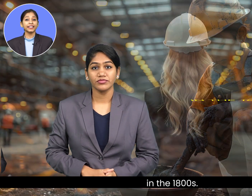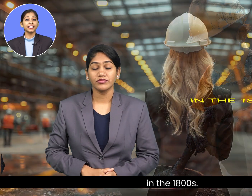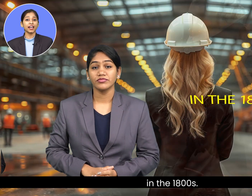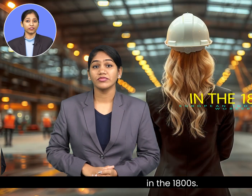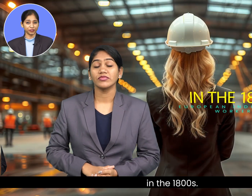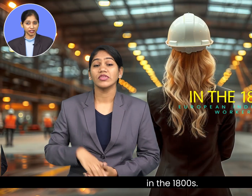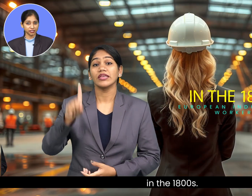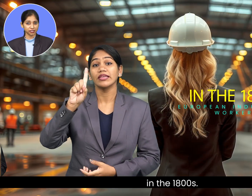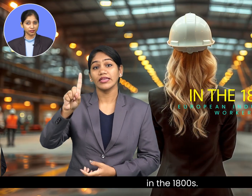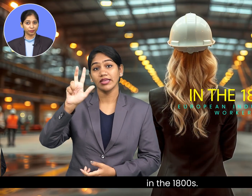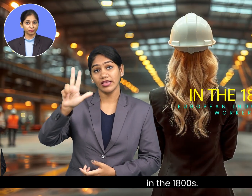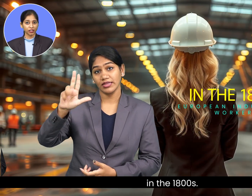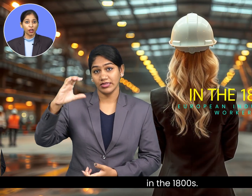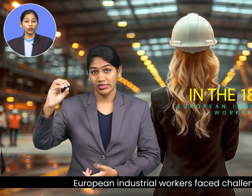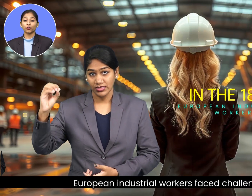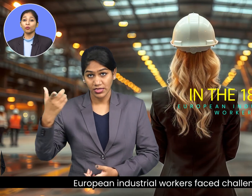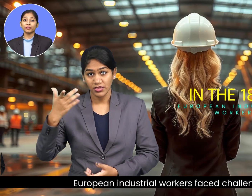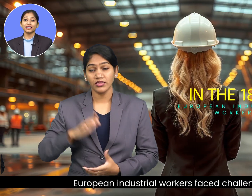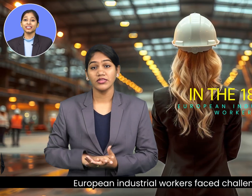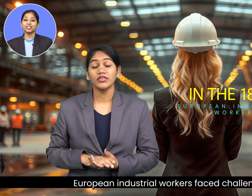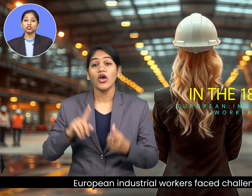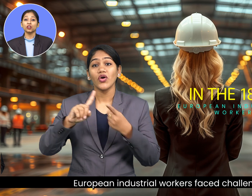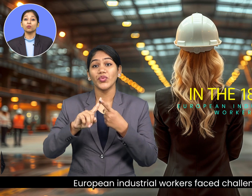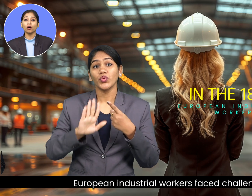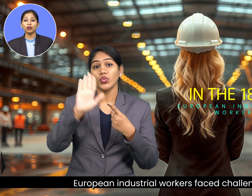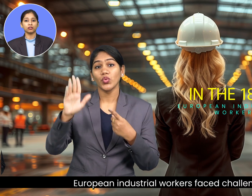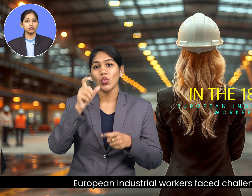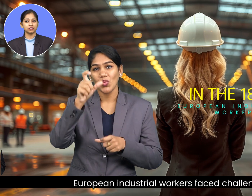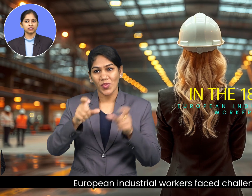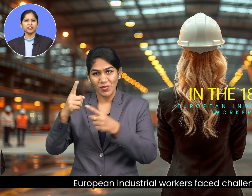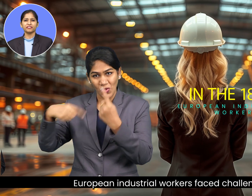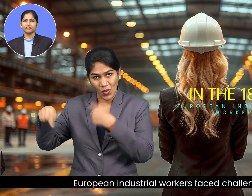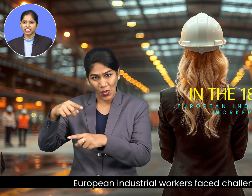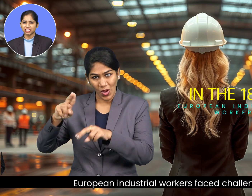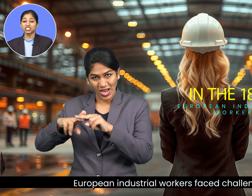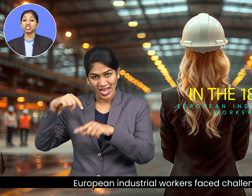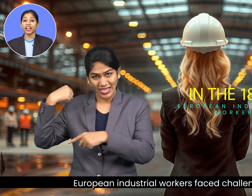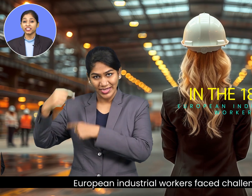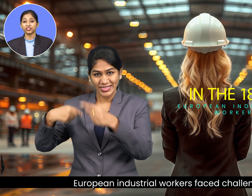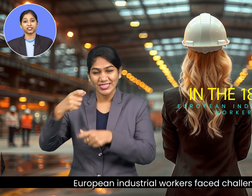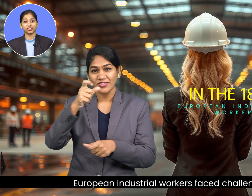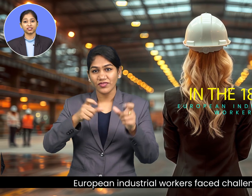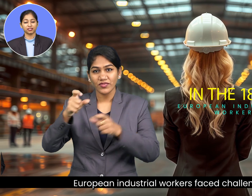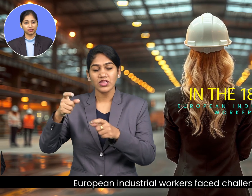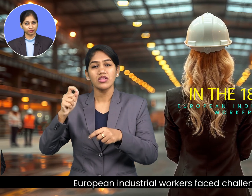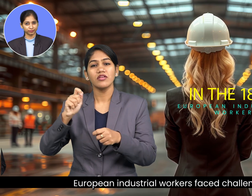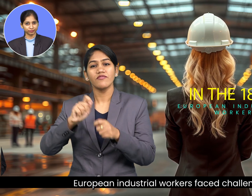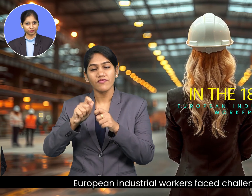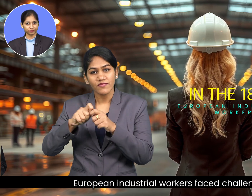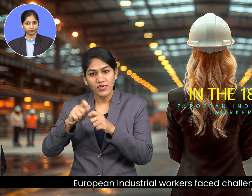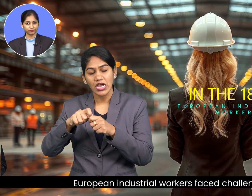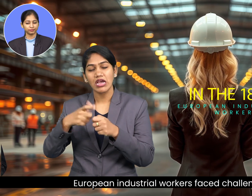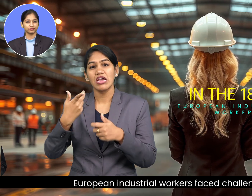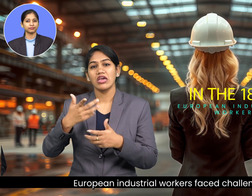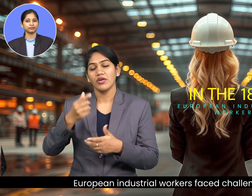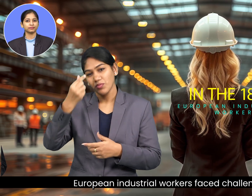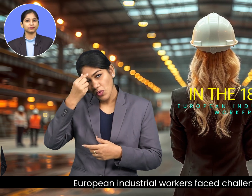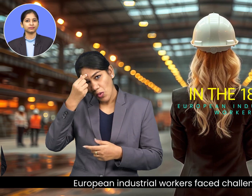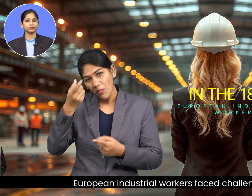In the 1800s, European industrial workers faced challenges.